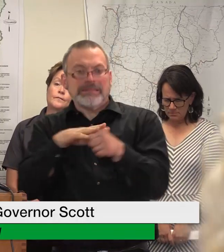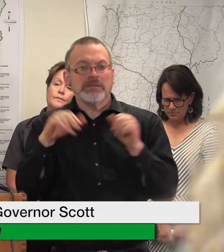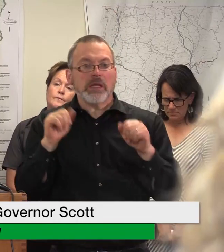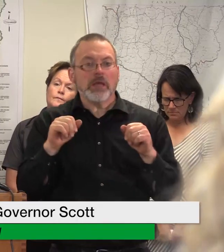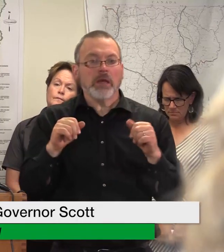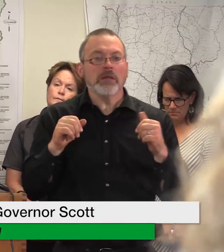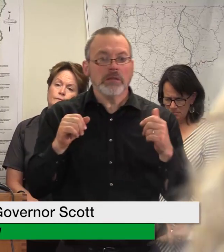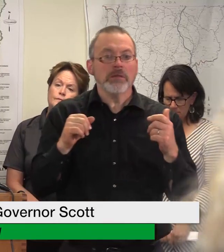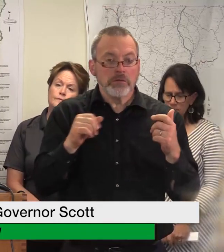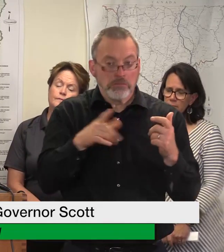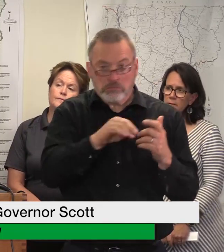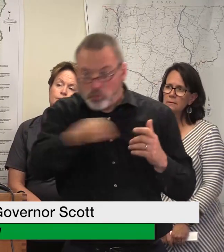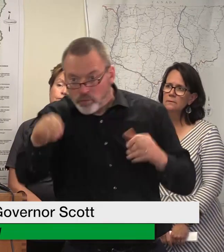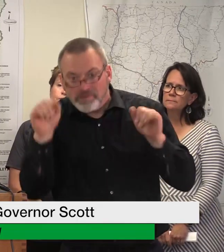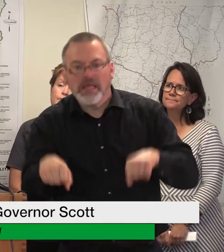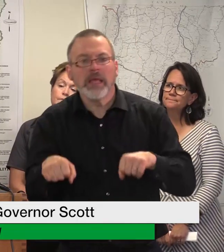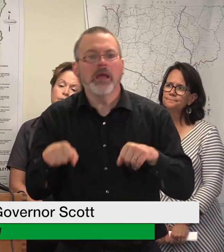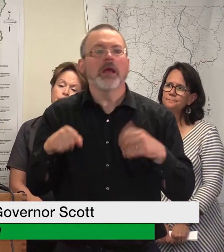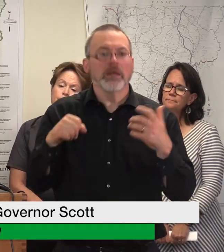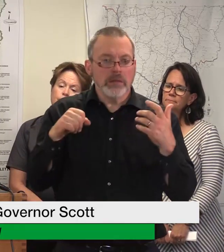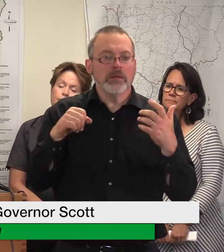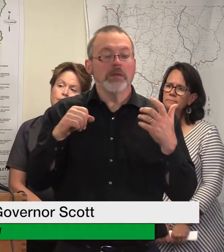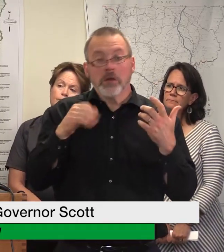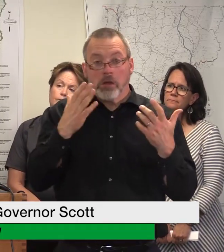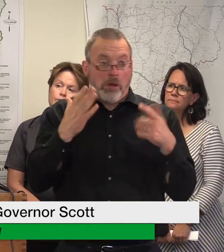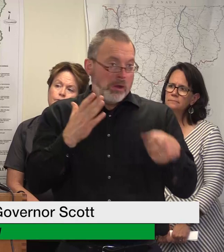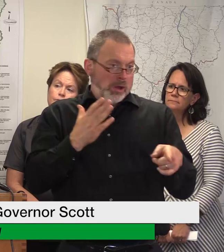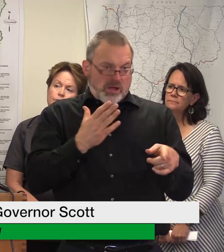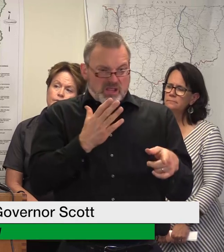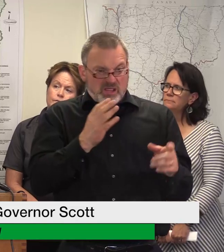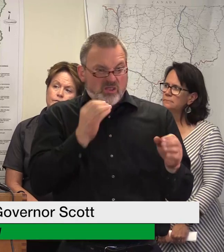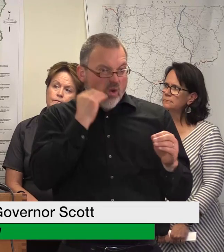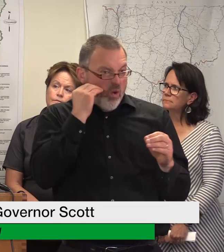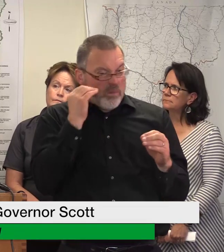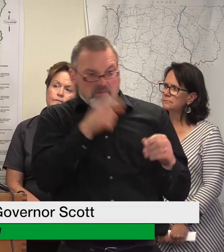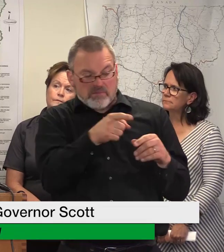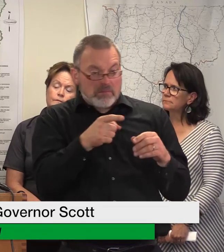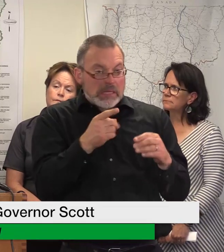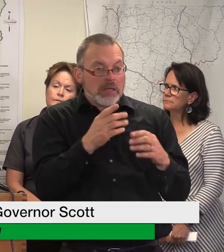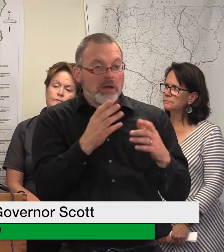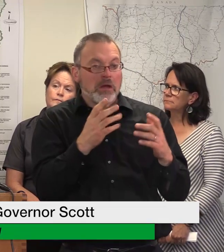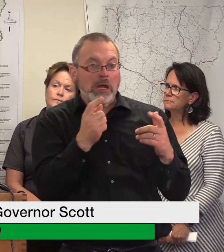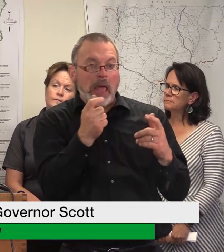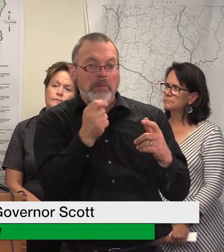so people can live there while they restore their homes for up to 18 months.